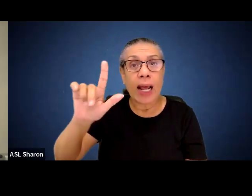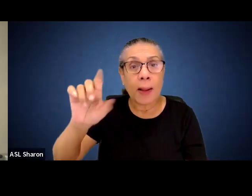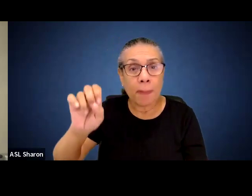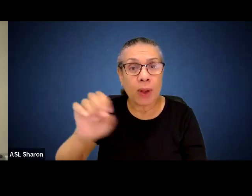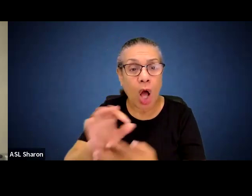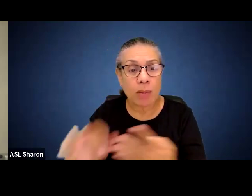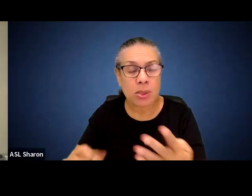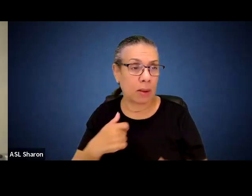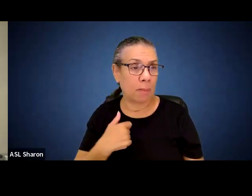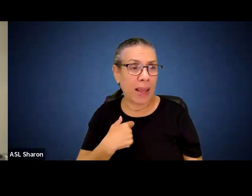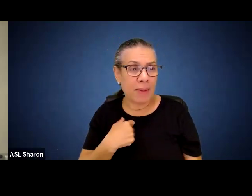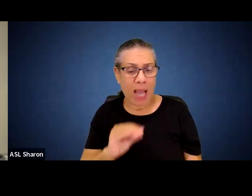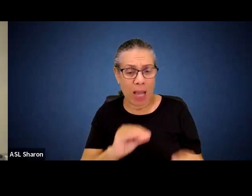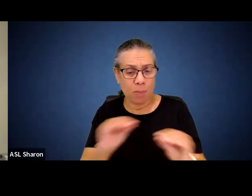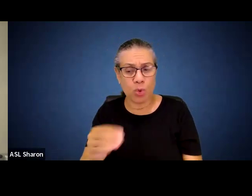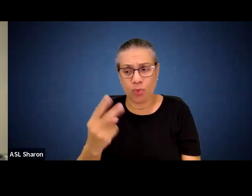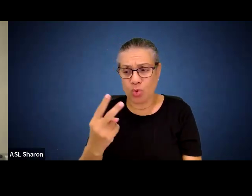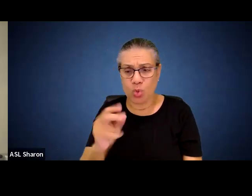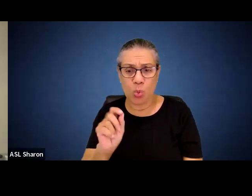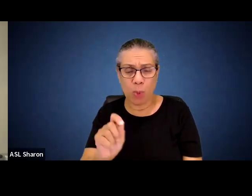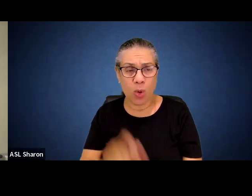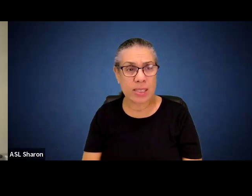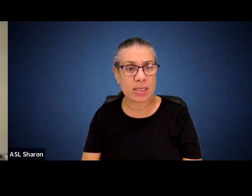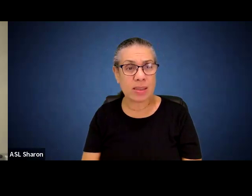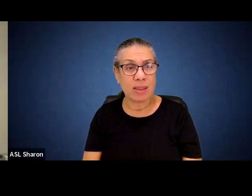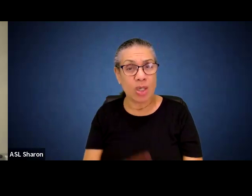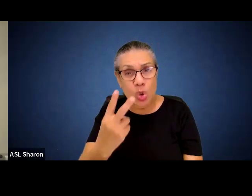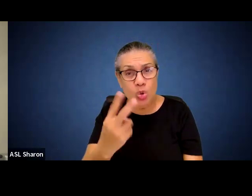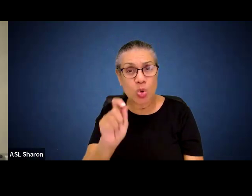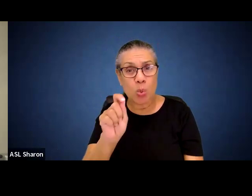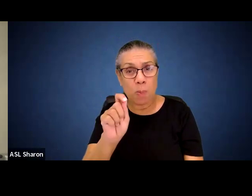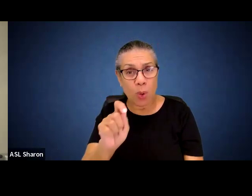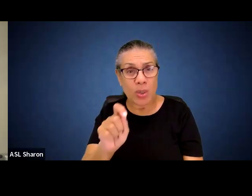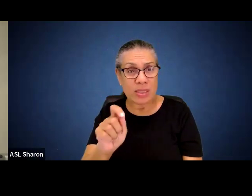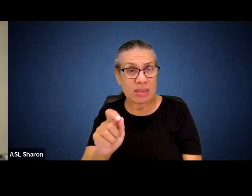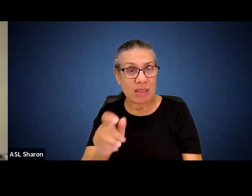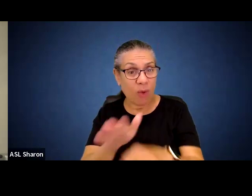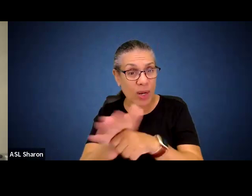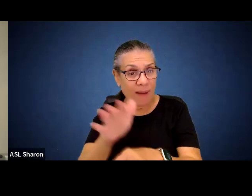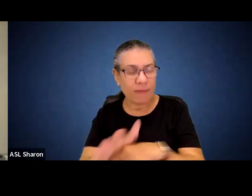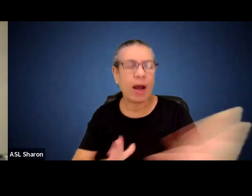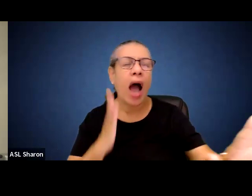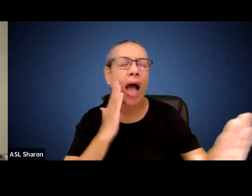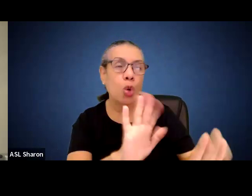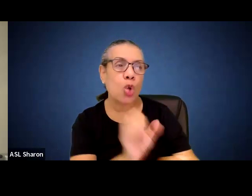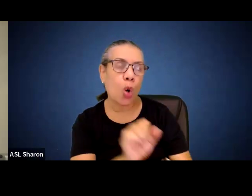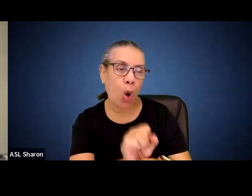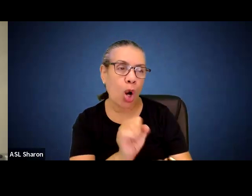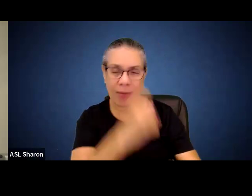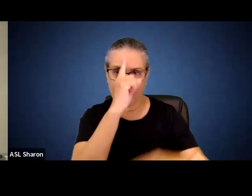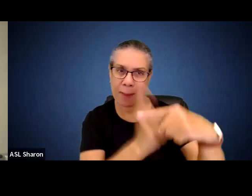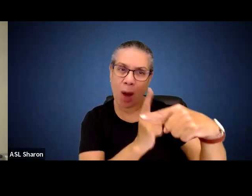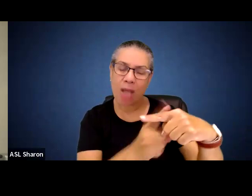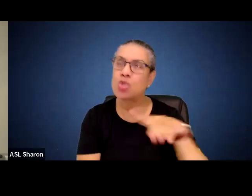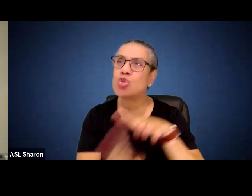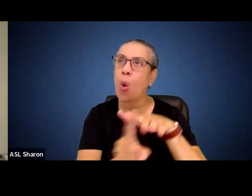2-point move, but like, is it enough? And that can feel, and I know your work is rooted in optimism, like to show up